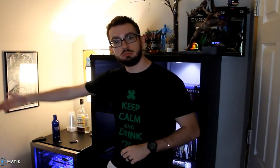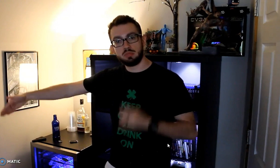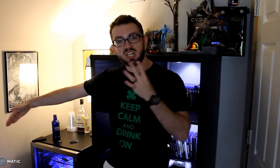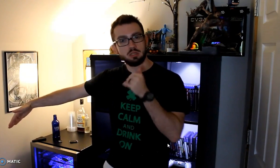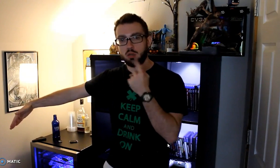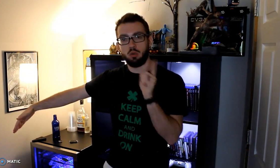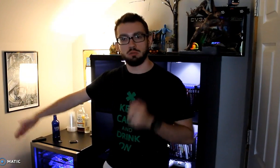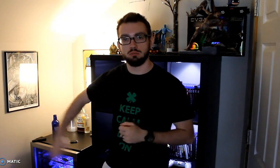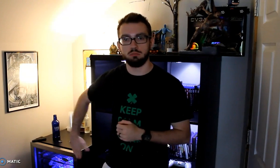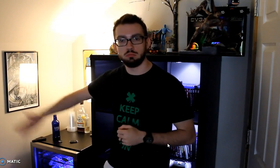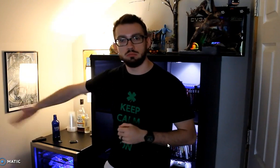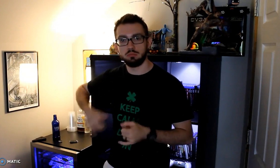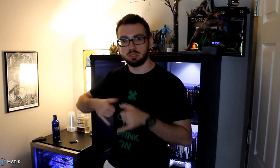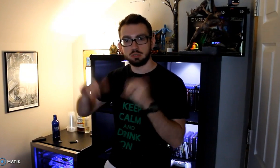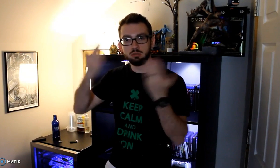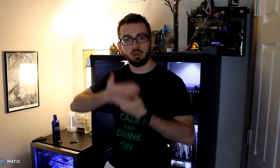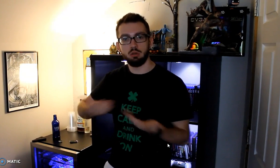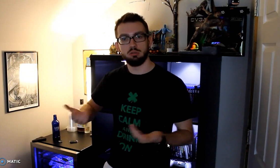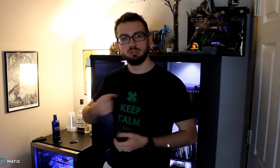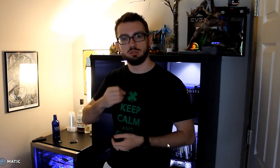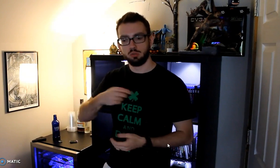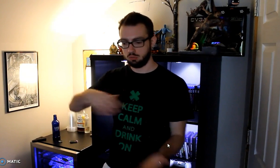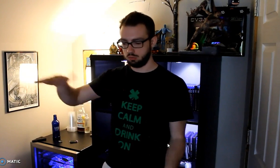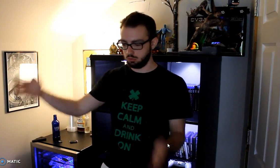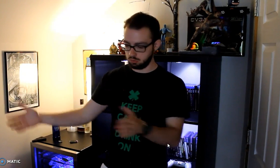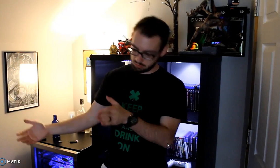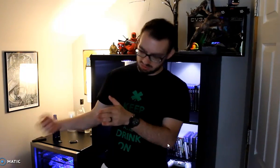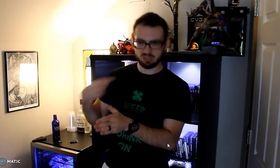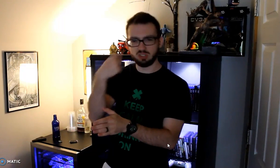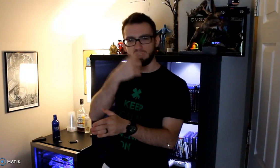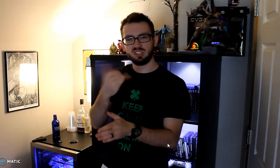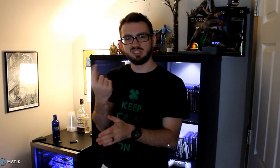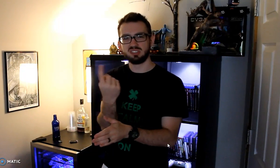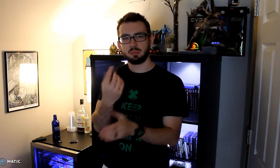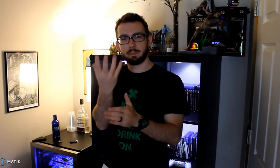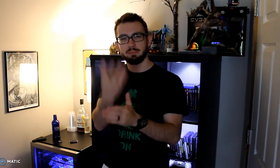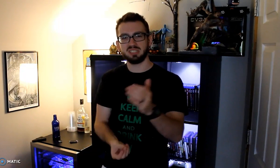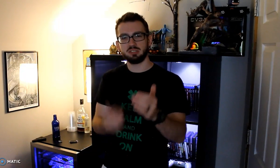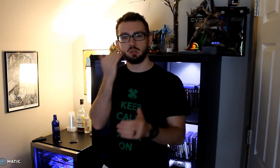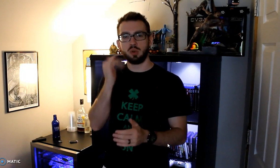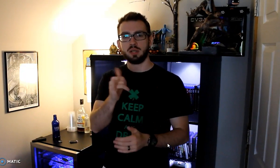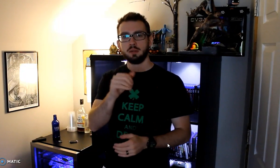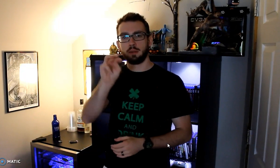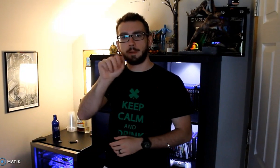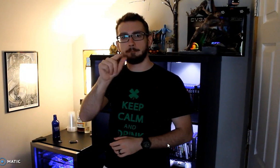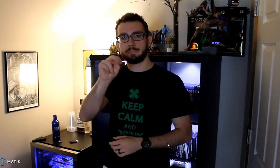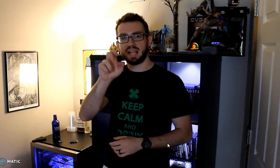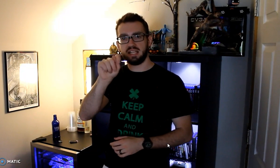tried to see if that worked, and it didn't. So I can have it always on or always